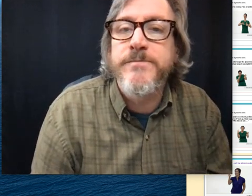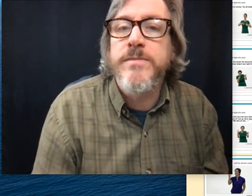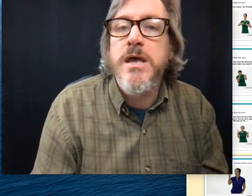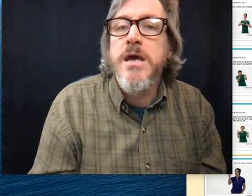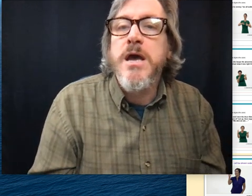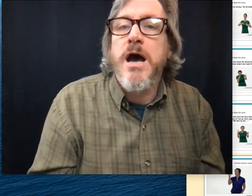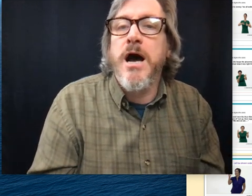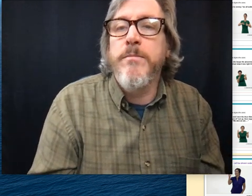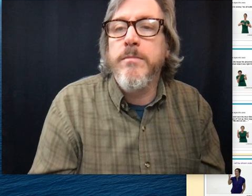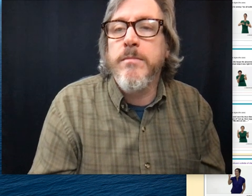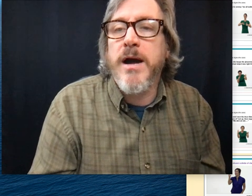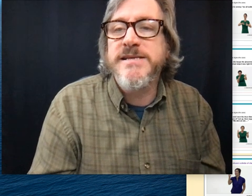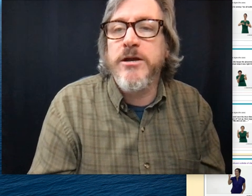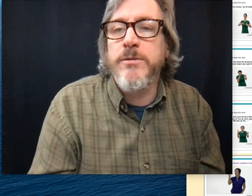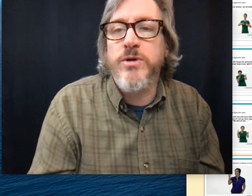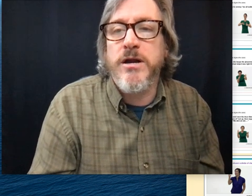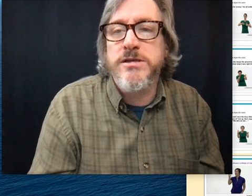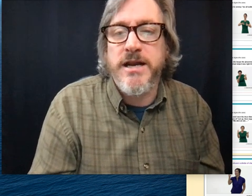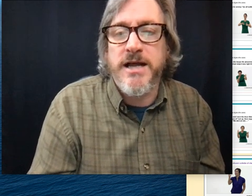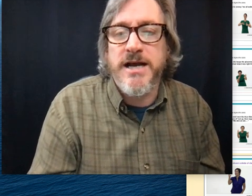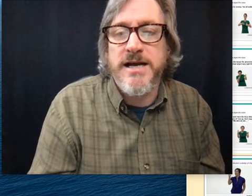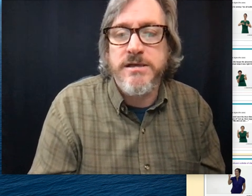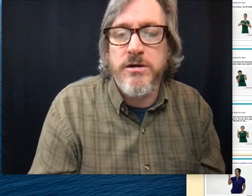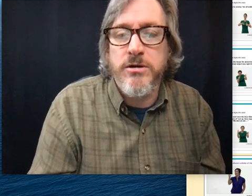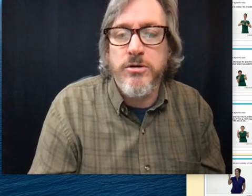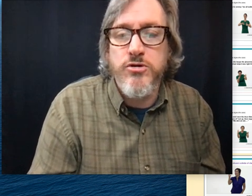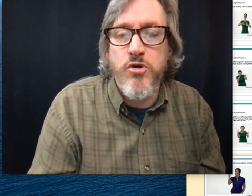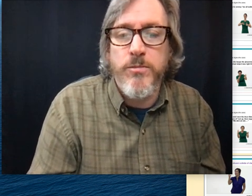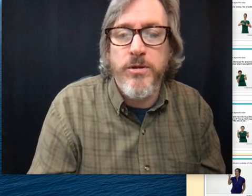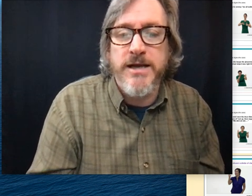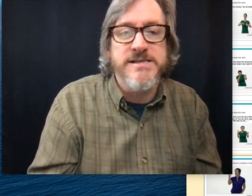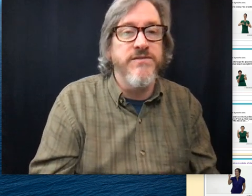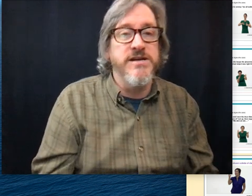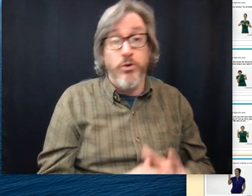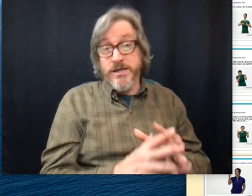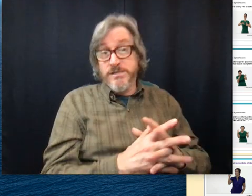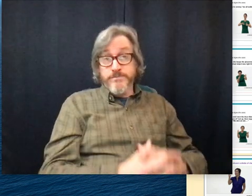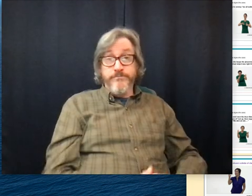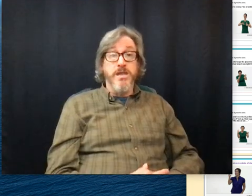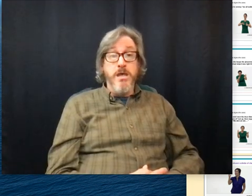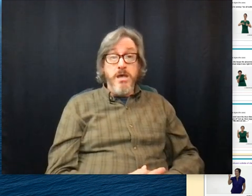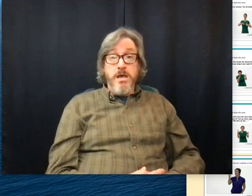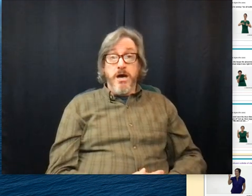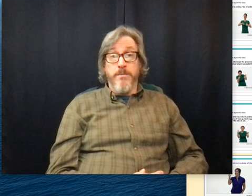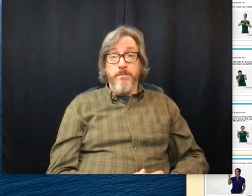portrait. I say it'll be shown outside of class. Normally it's given as a quiz.